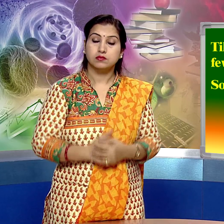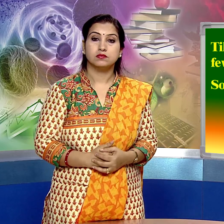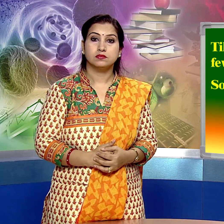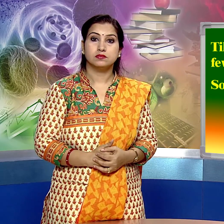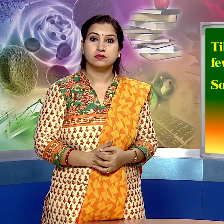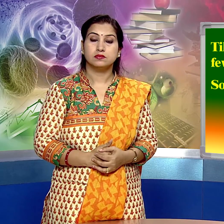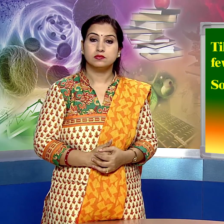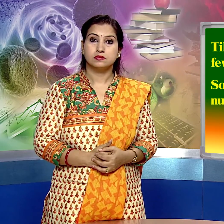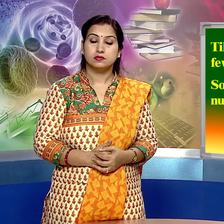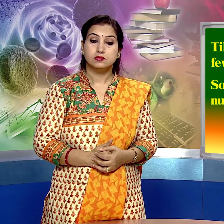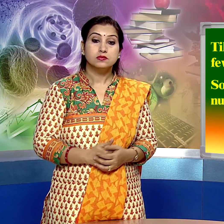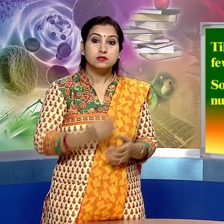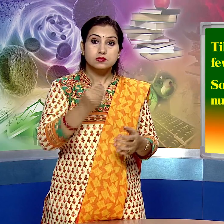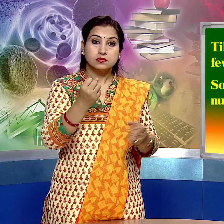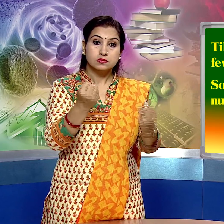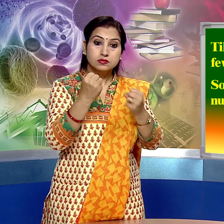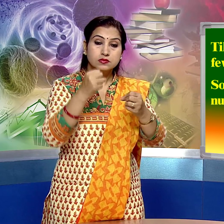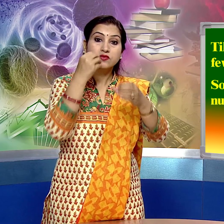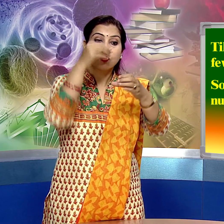sources of important nutrients,